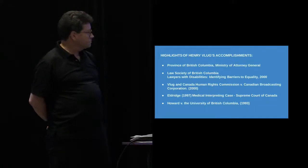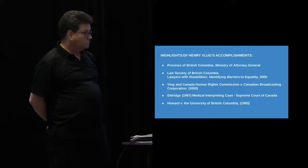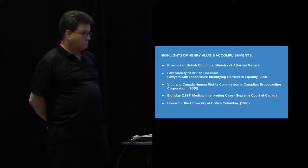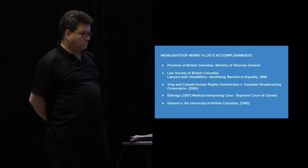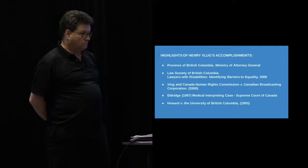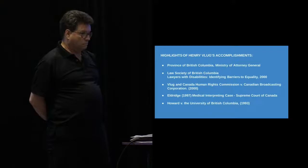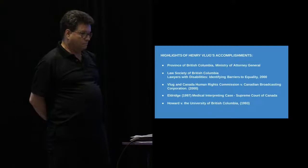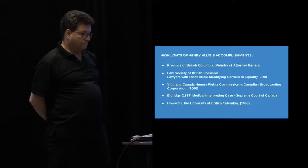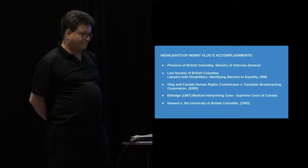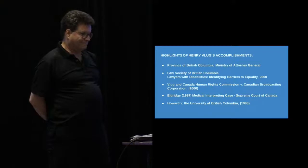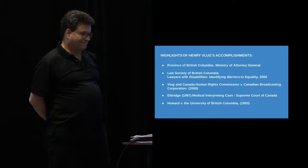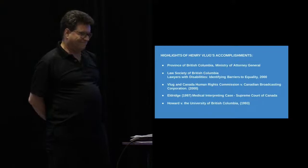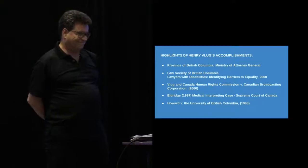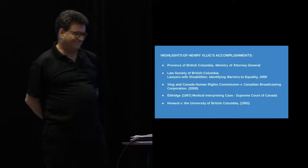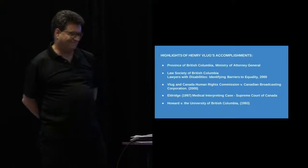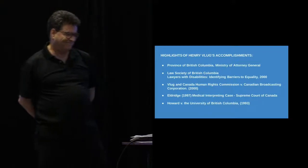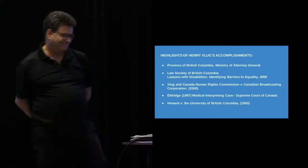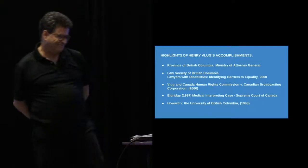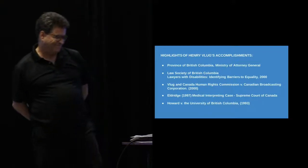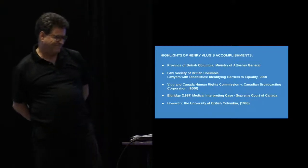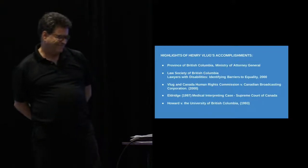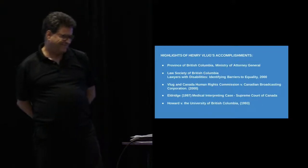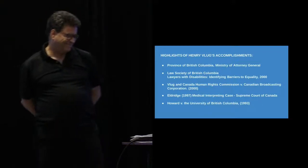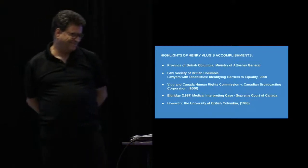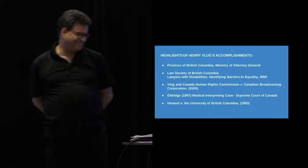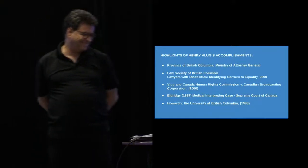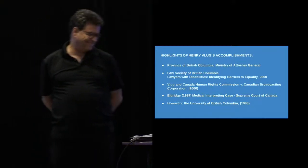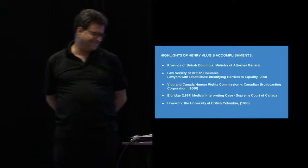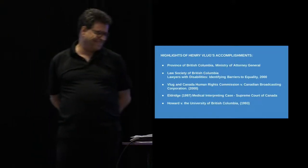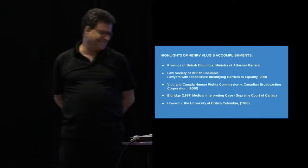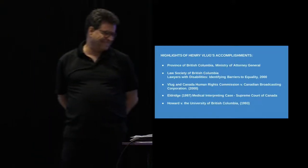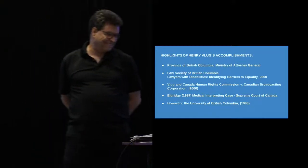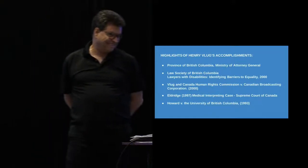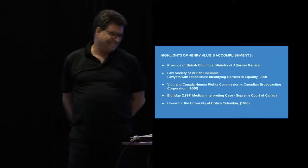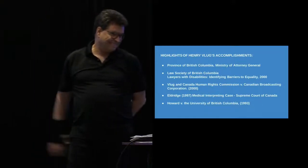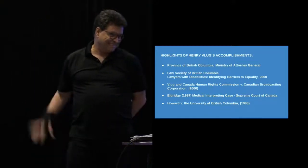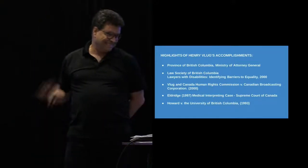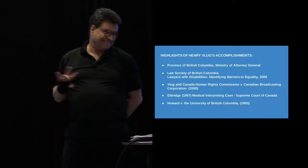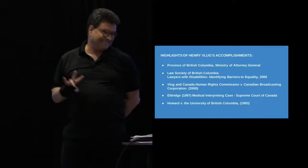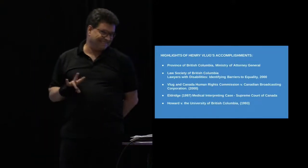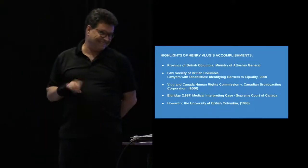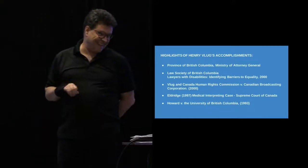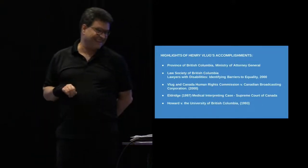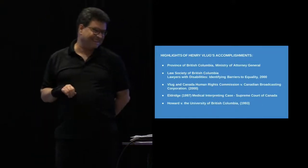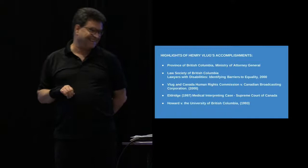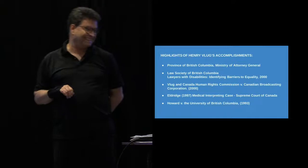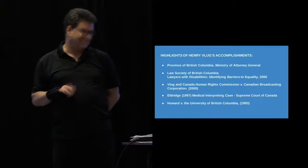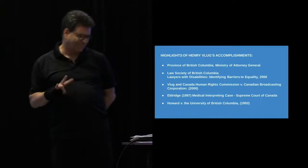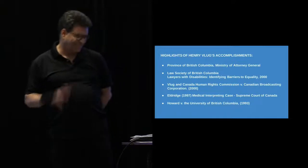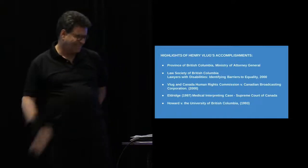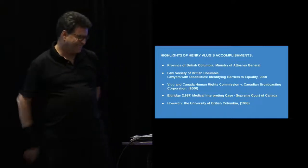medical interpreting case, Supreme Court of Canada. And Howard v. the University of British Columbia,